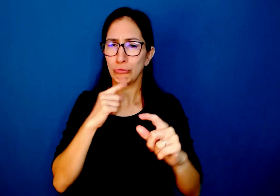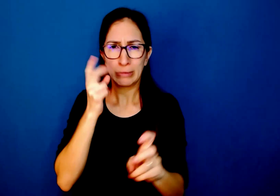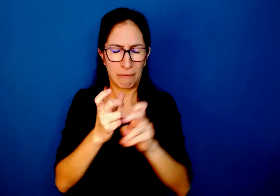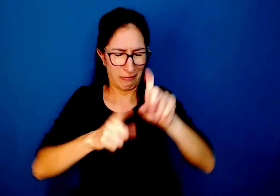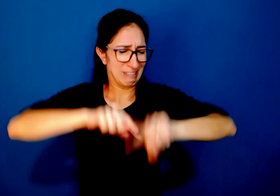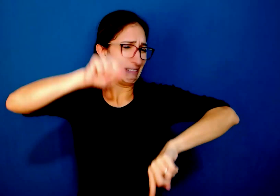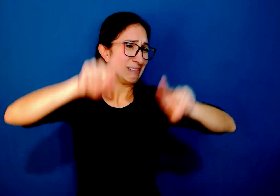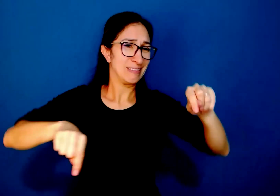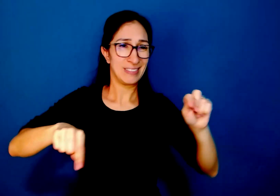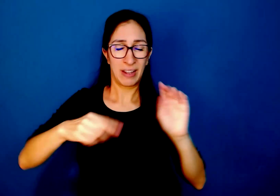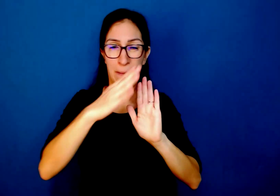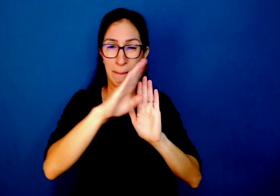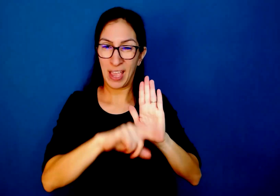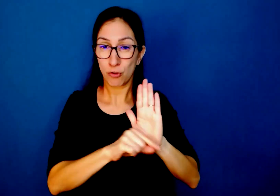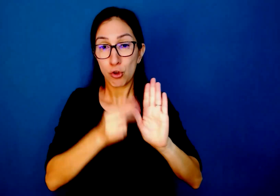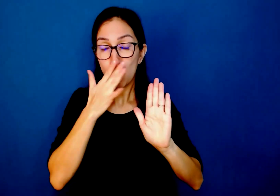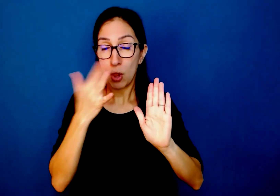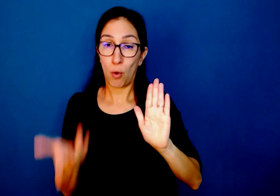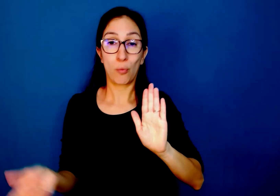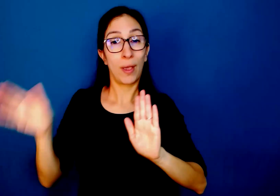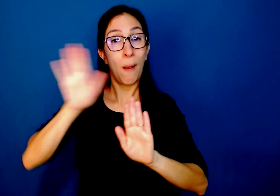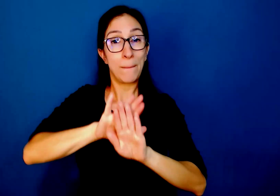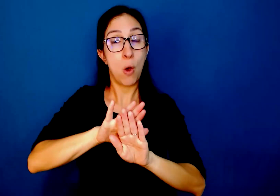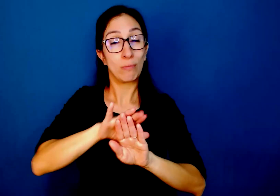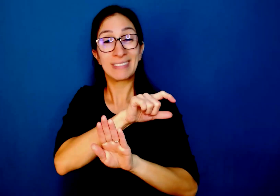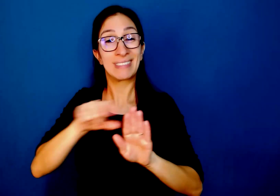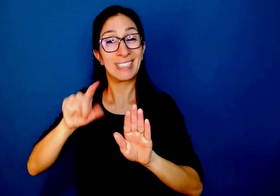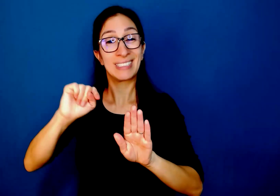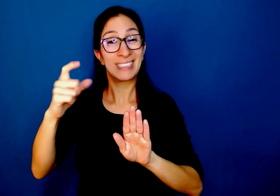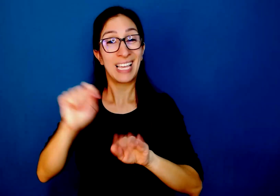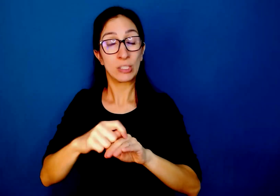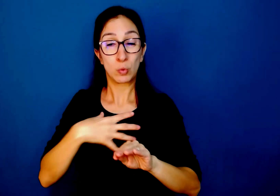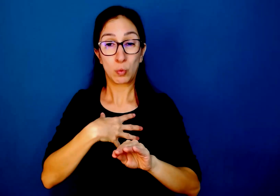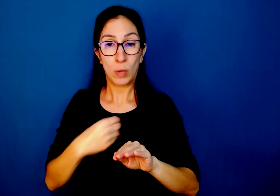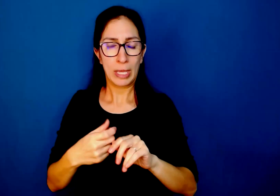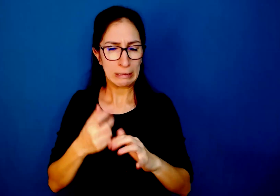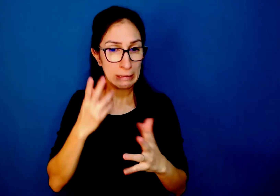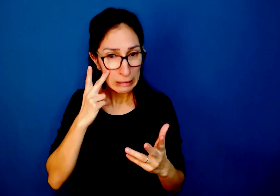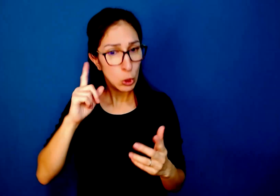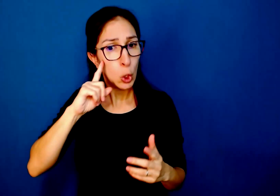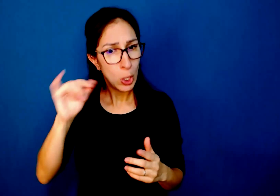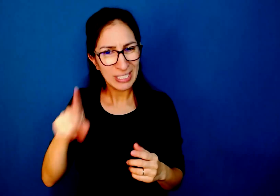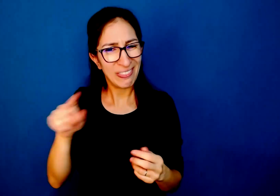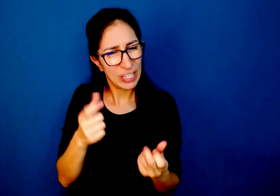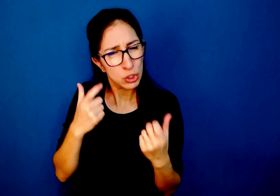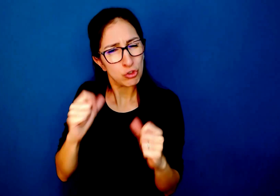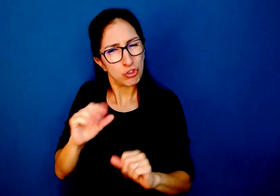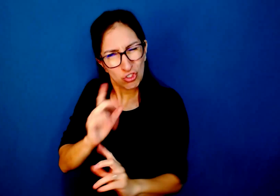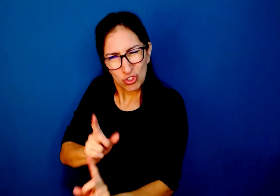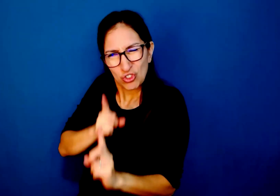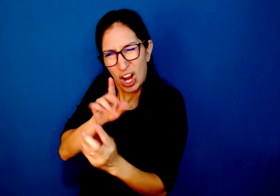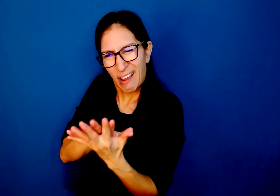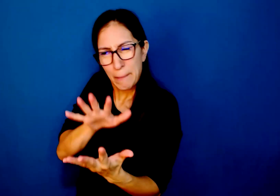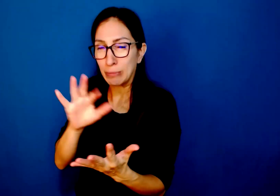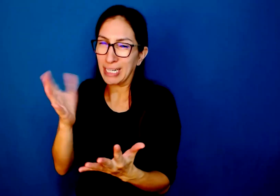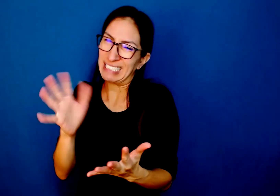white text will contrast enough to make every button readable, and it seems like they're trying here. But you don't just have to try and